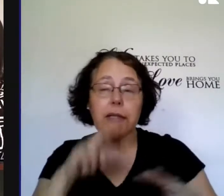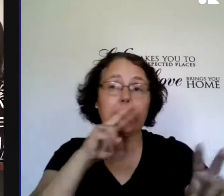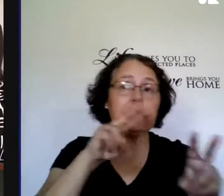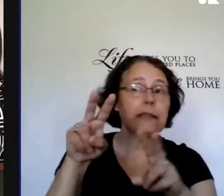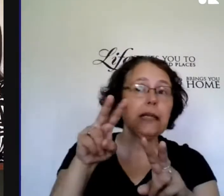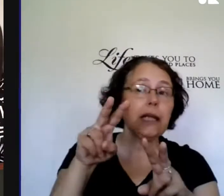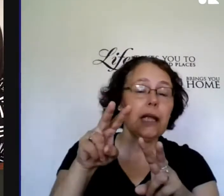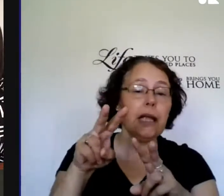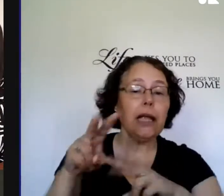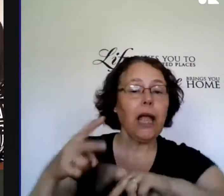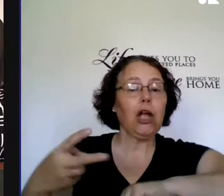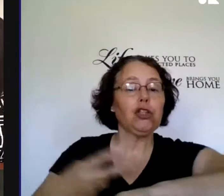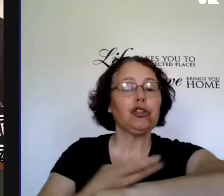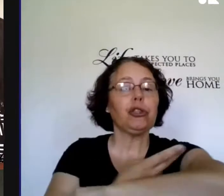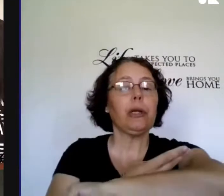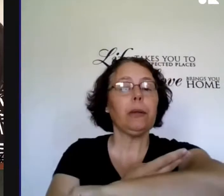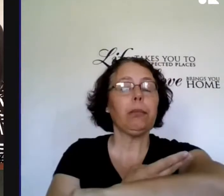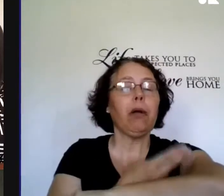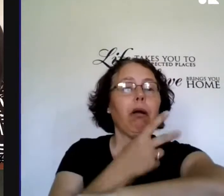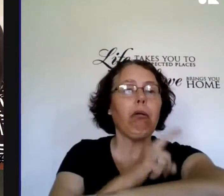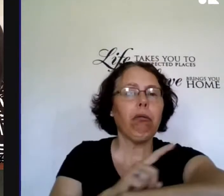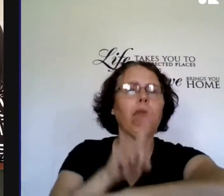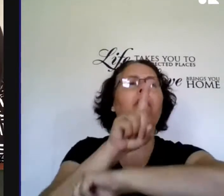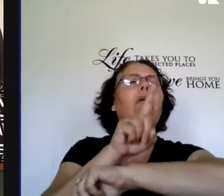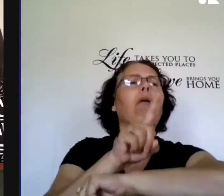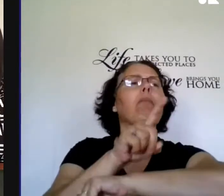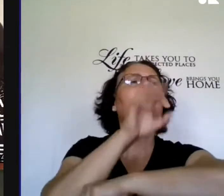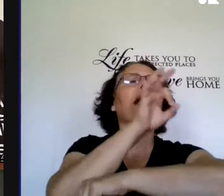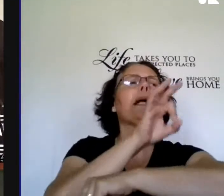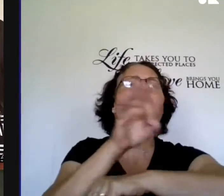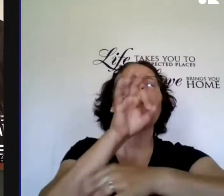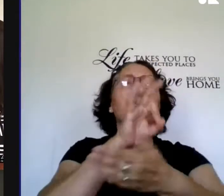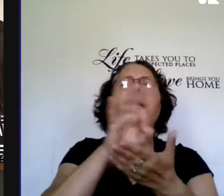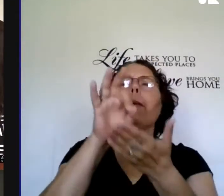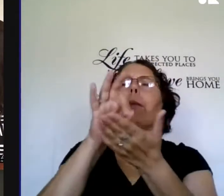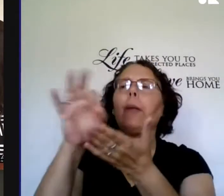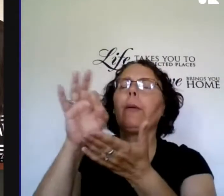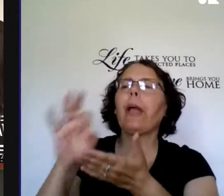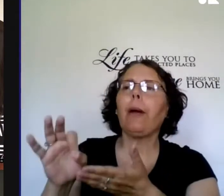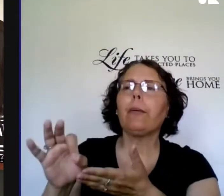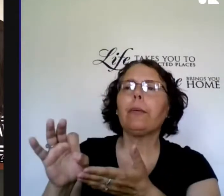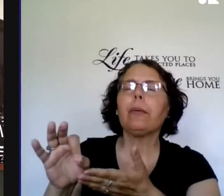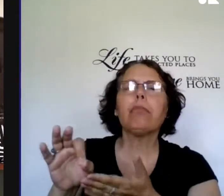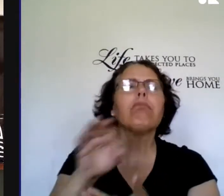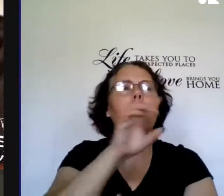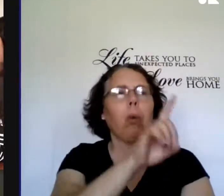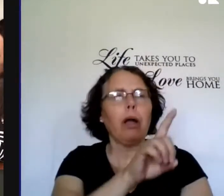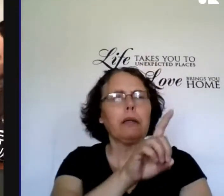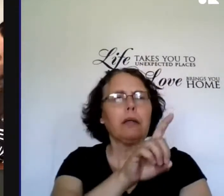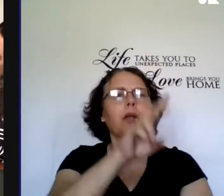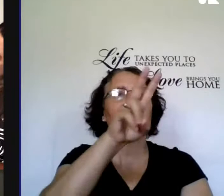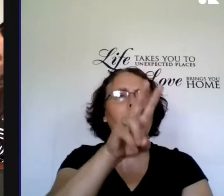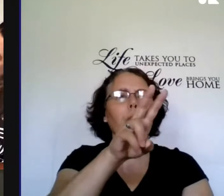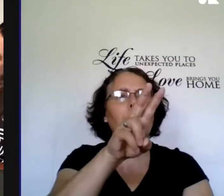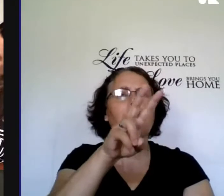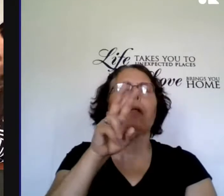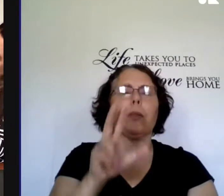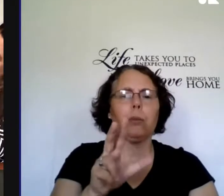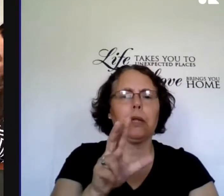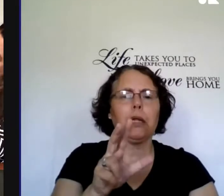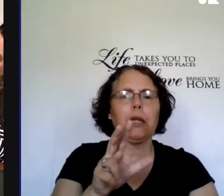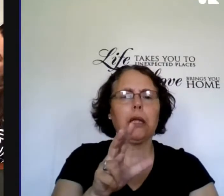counts every one. They count the sheep. 1, 2,